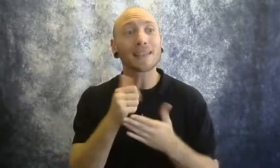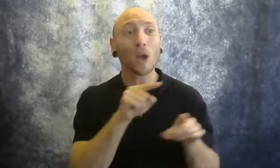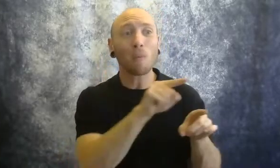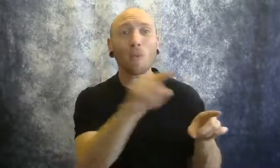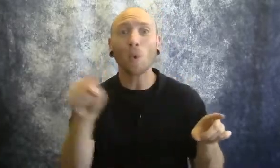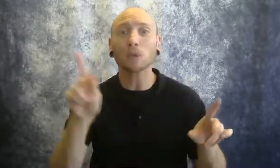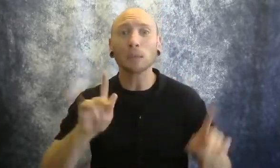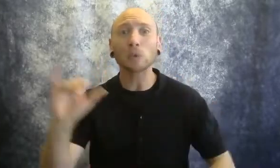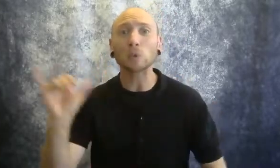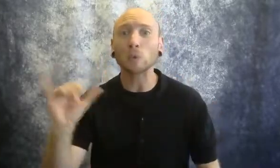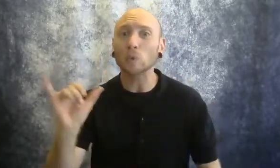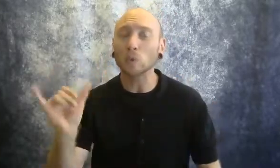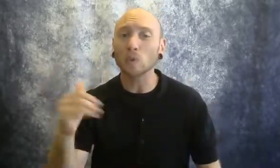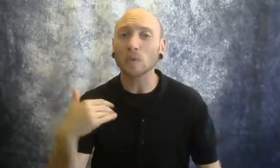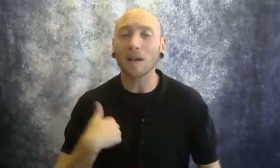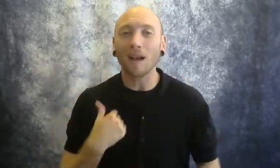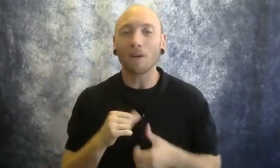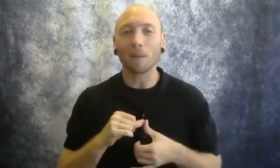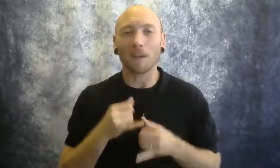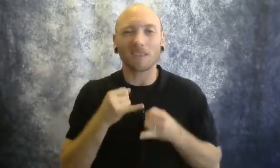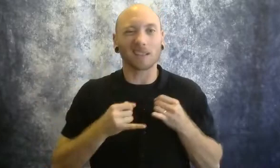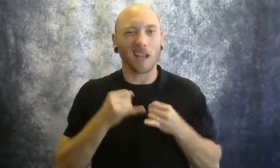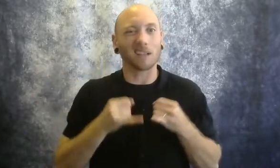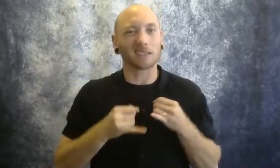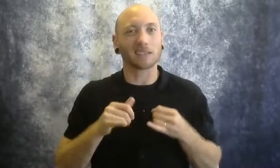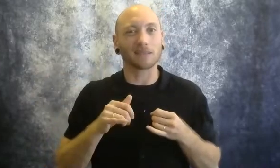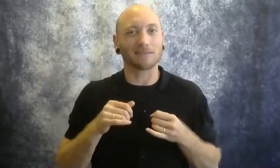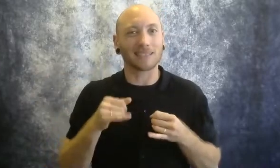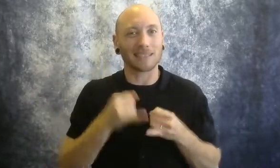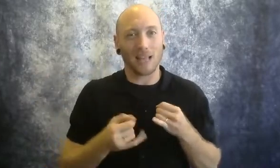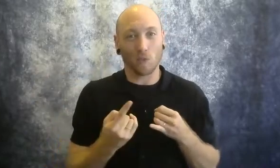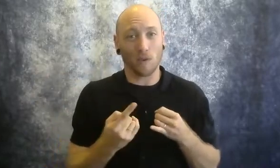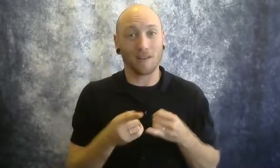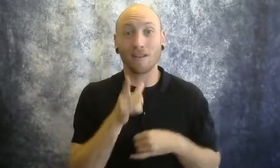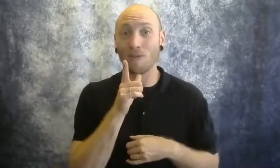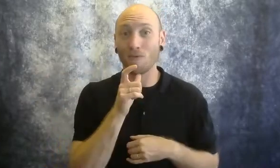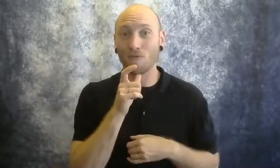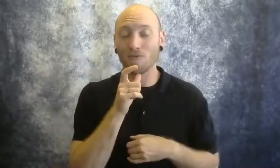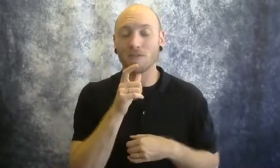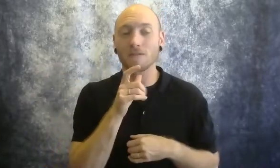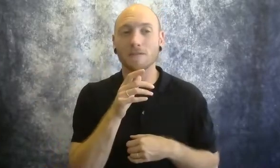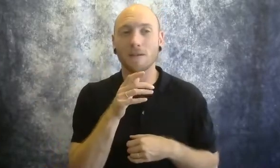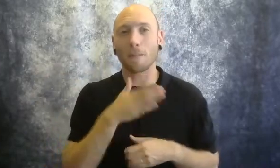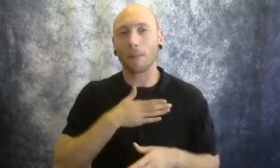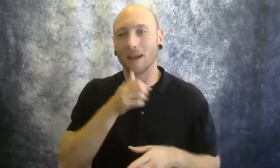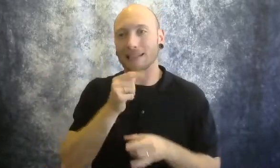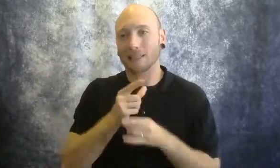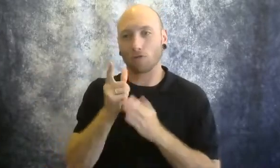we live, but they're also for those people, And I remember when I made my last amends to my